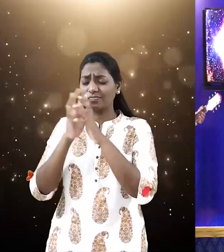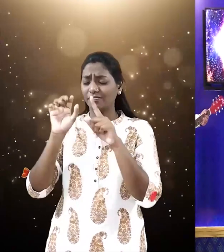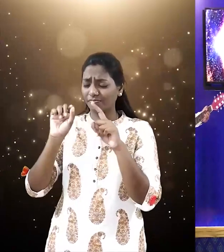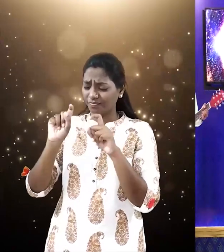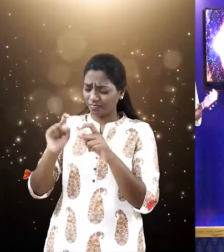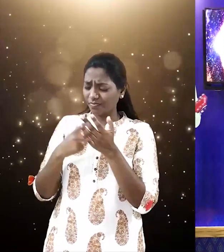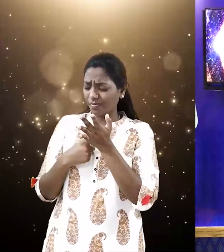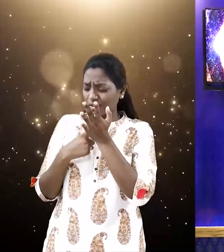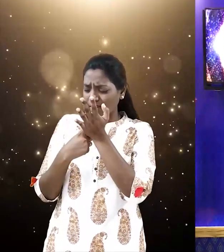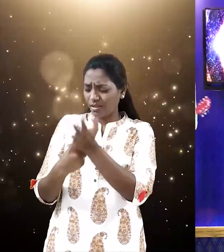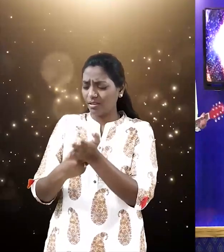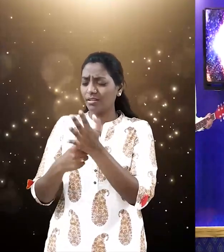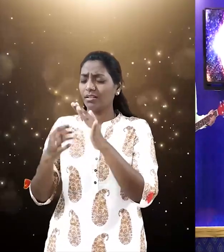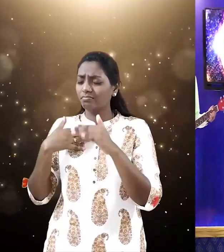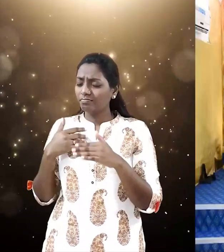throne.